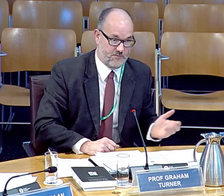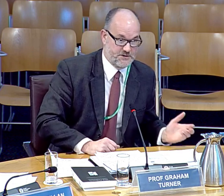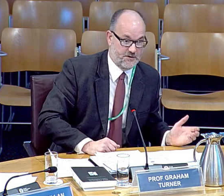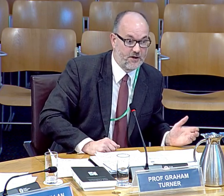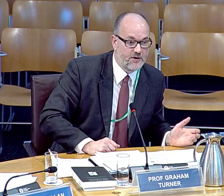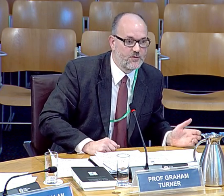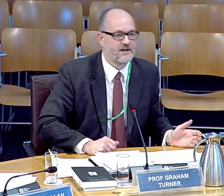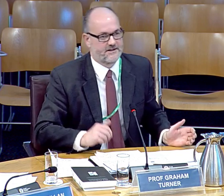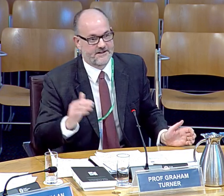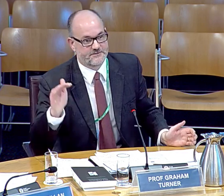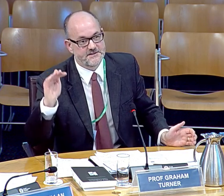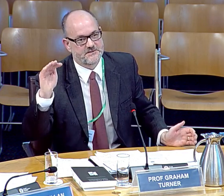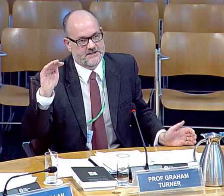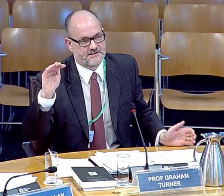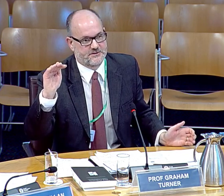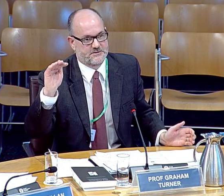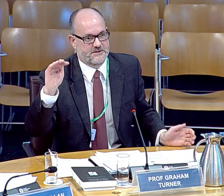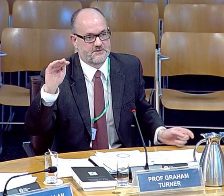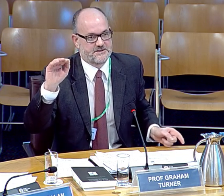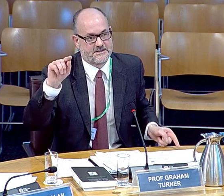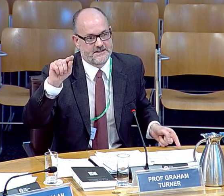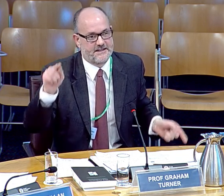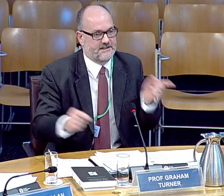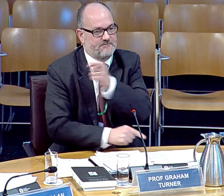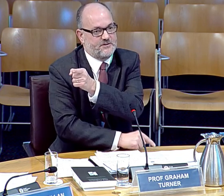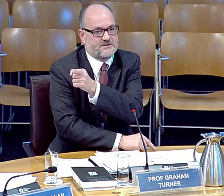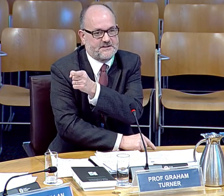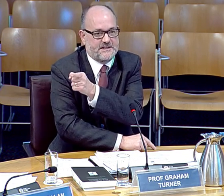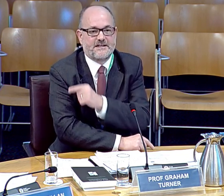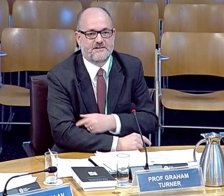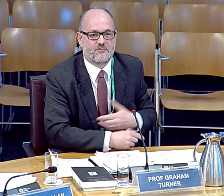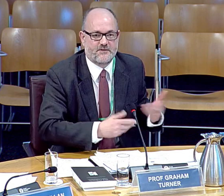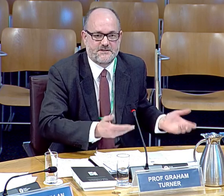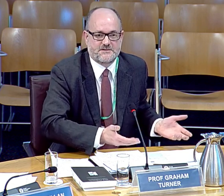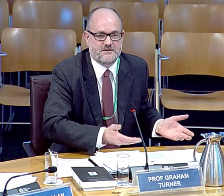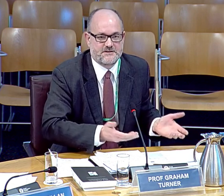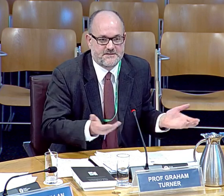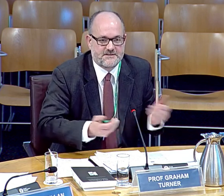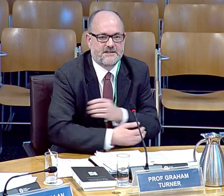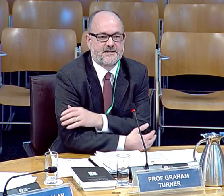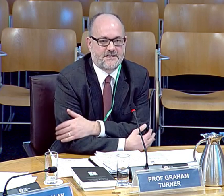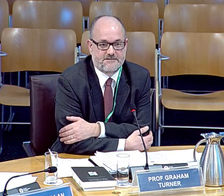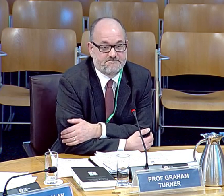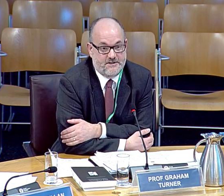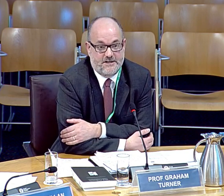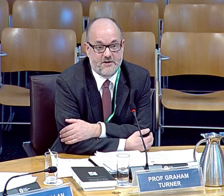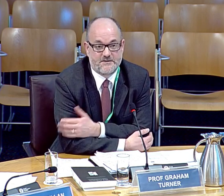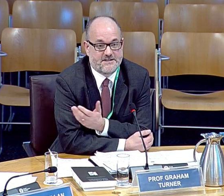is low, and a level six BSL user, which is high, and inverts the thing and provides a service that is